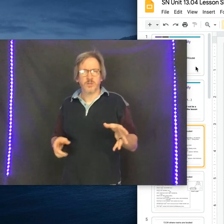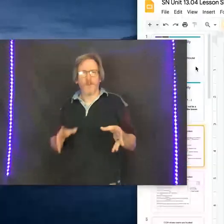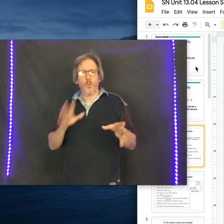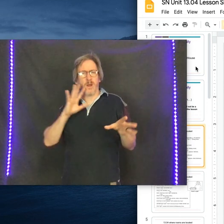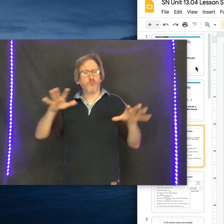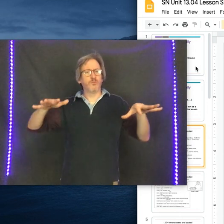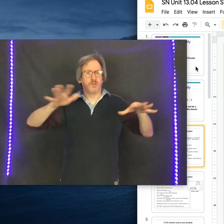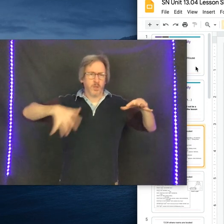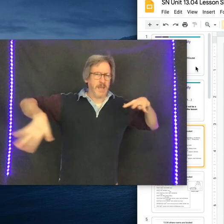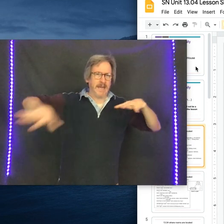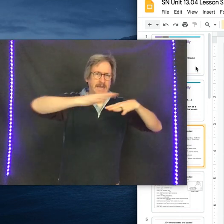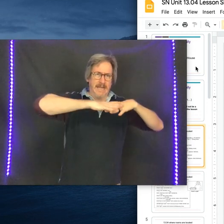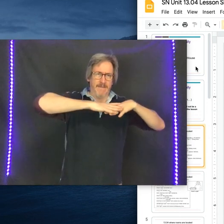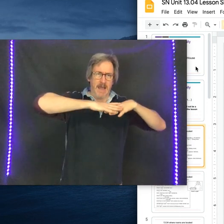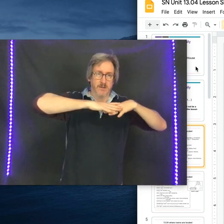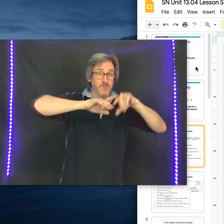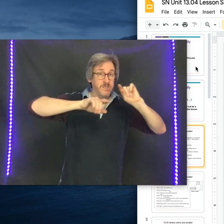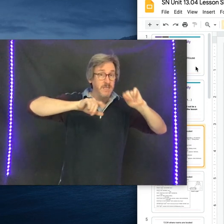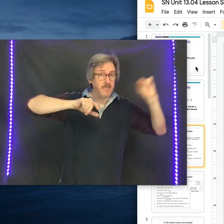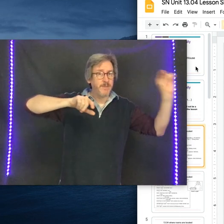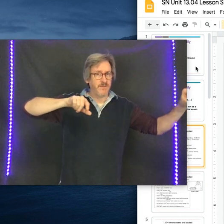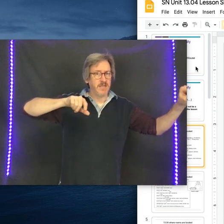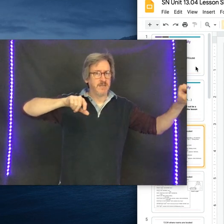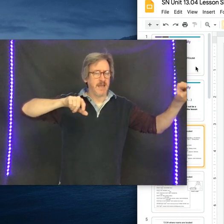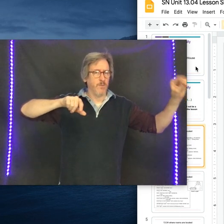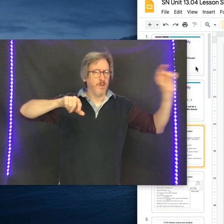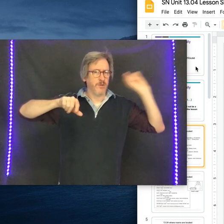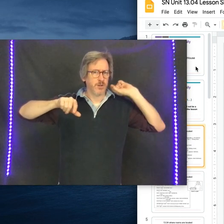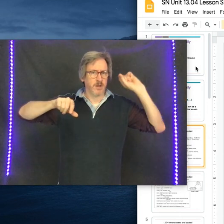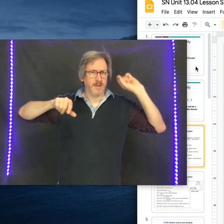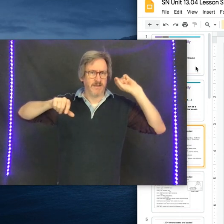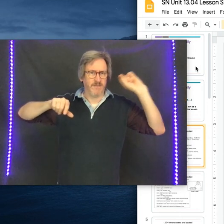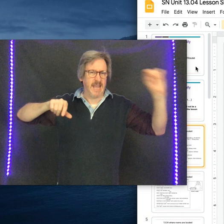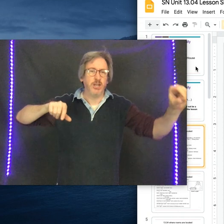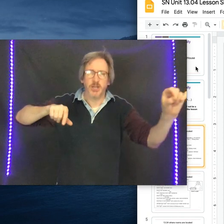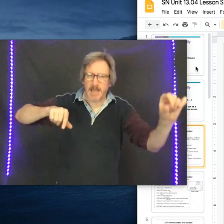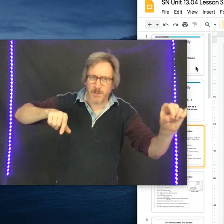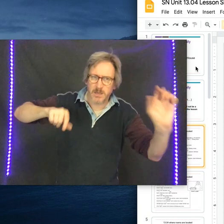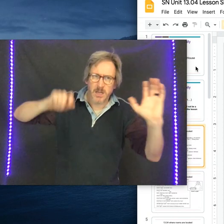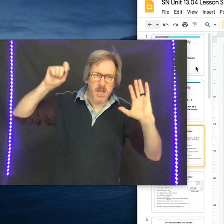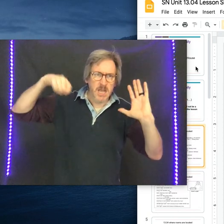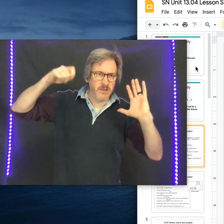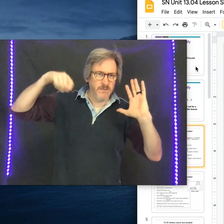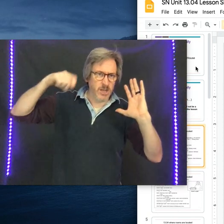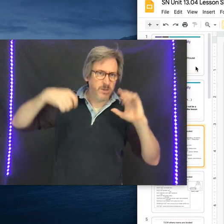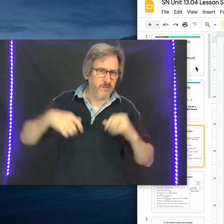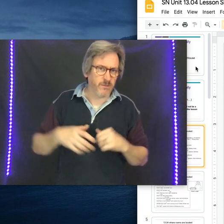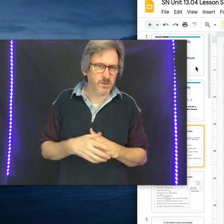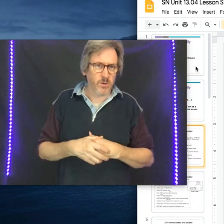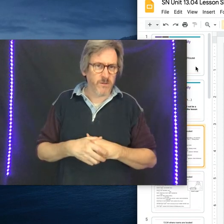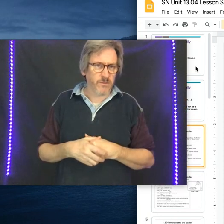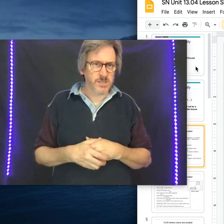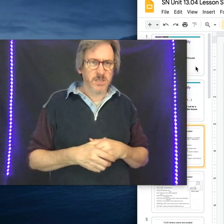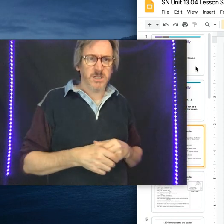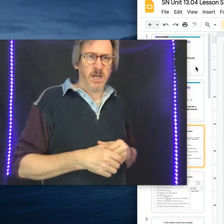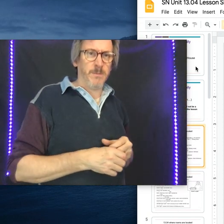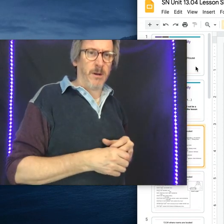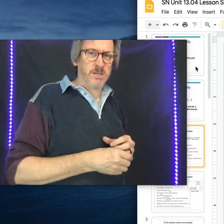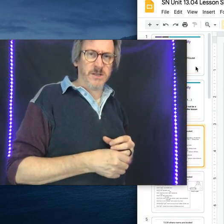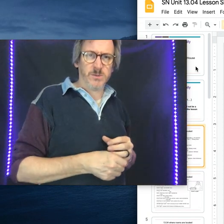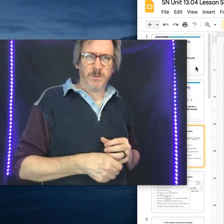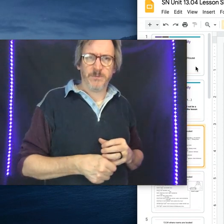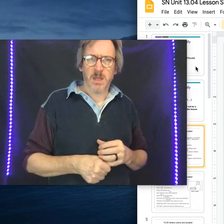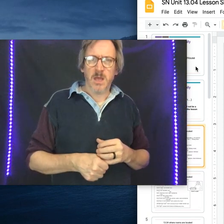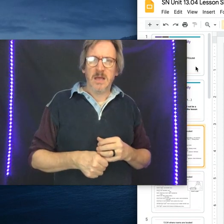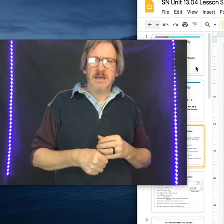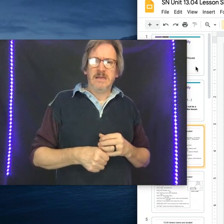So we're talking about where rooms are located in the house. There's a little bit of a hint of that when they're talking about that vacation cabin in the video in the one of the first parts